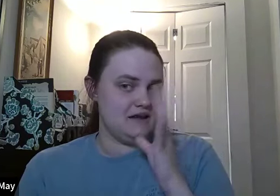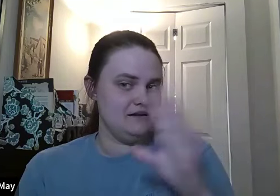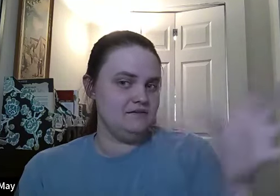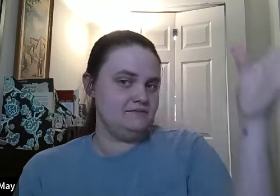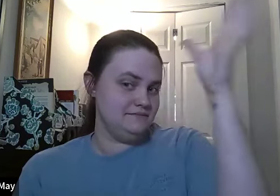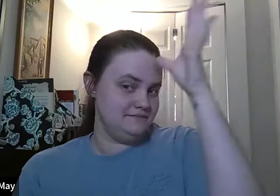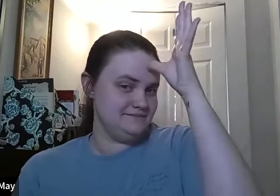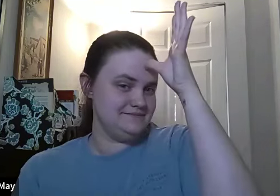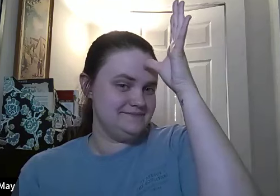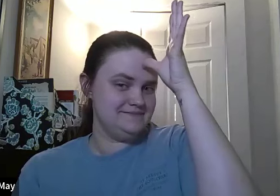dad,